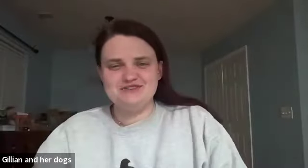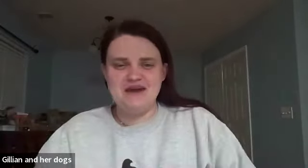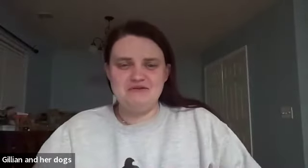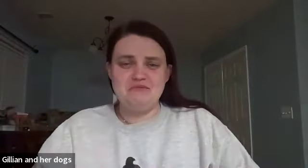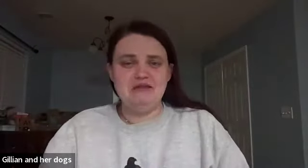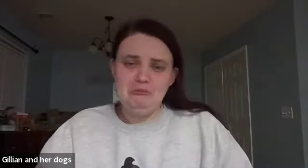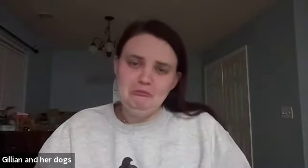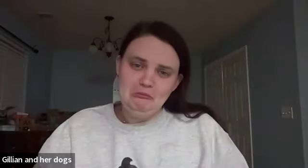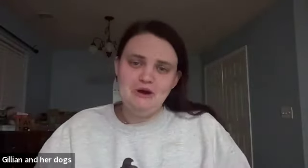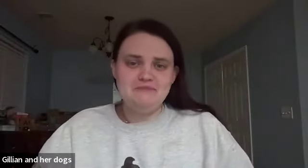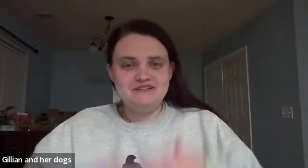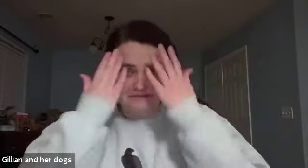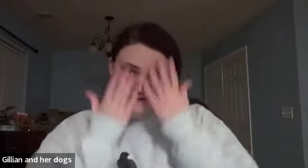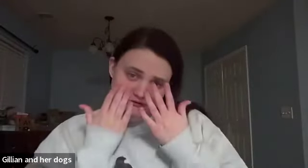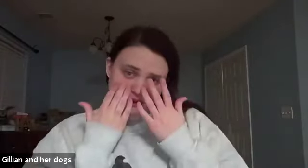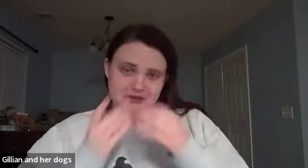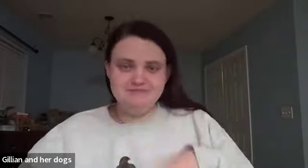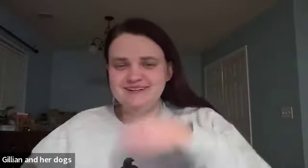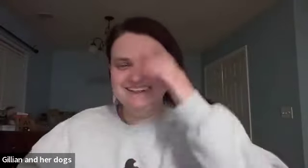so dramatic with my little puppy dog face over here.